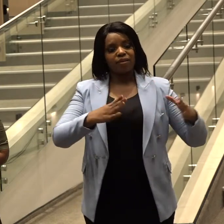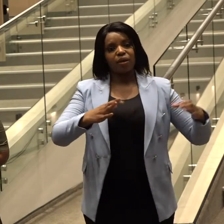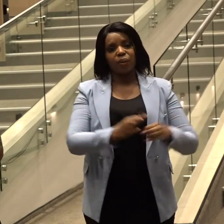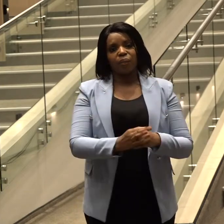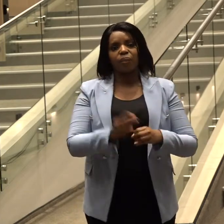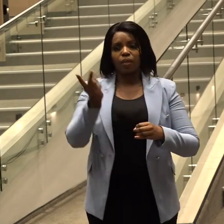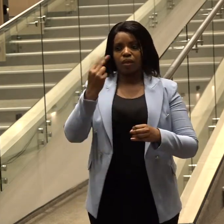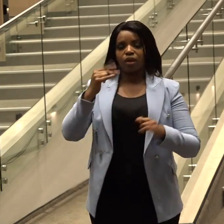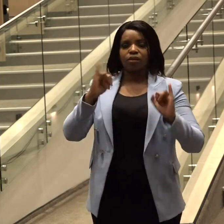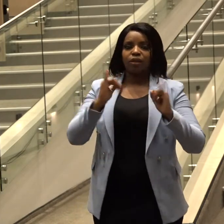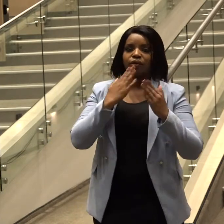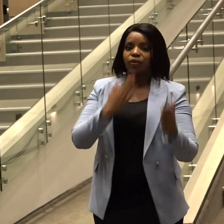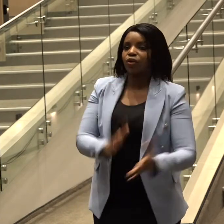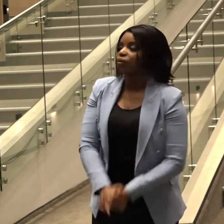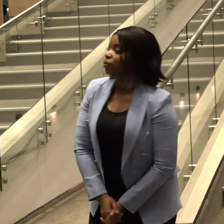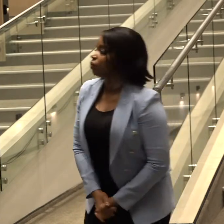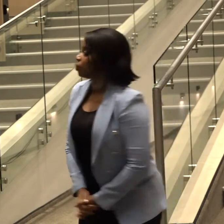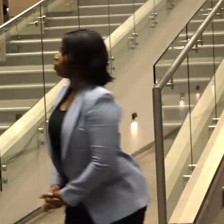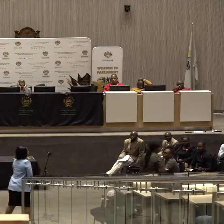thank you bye